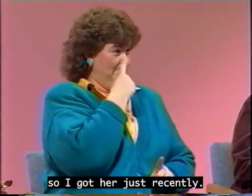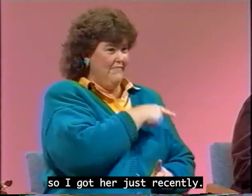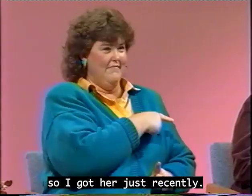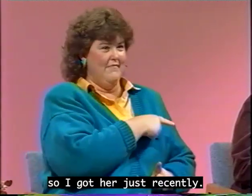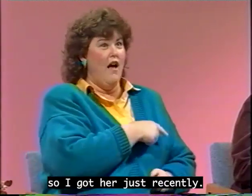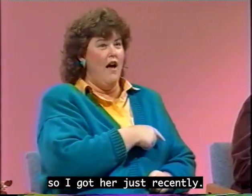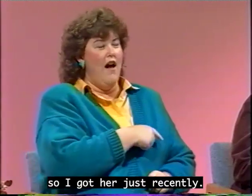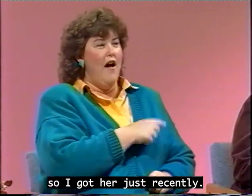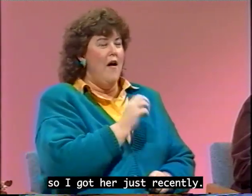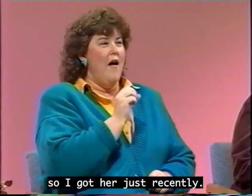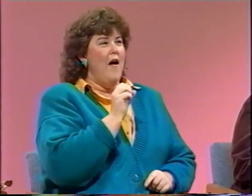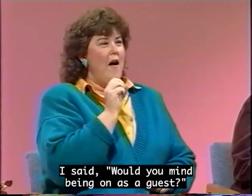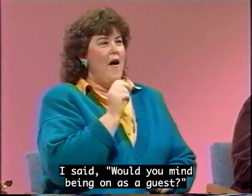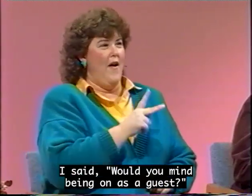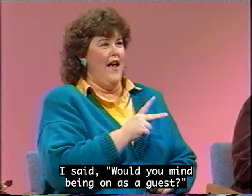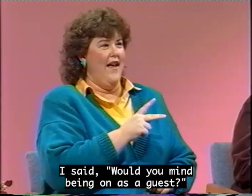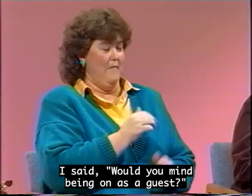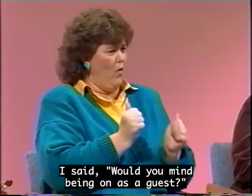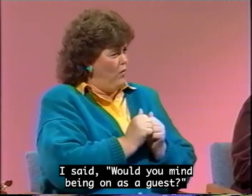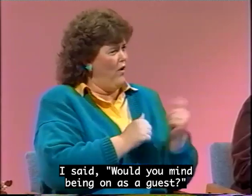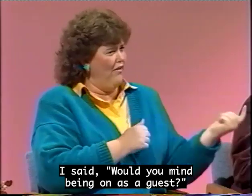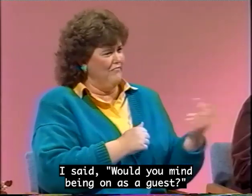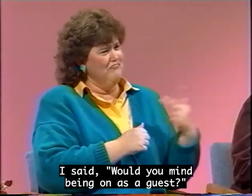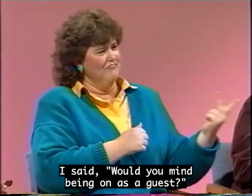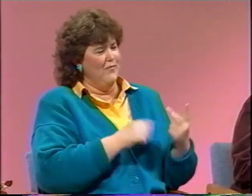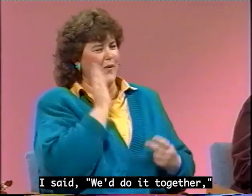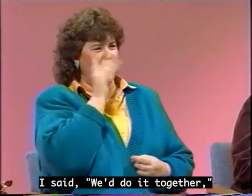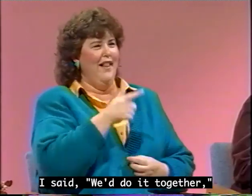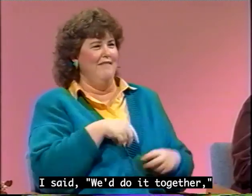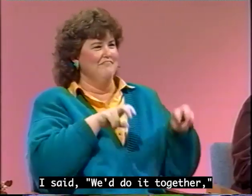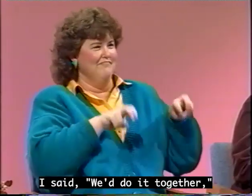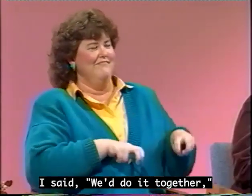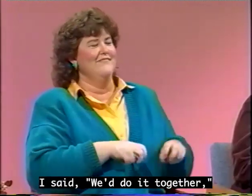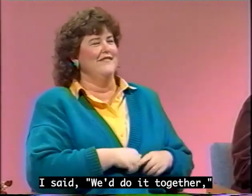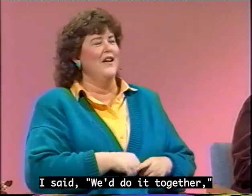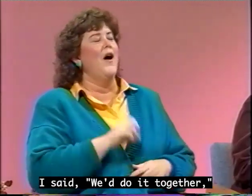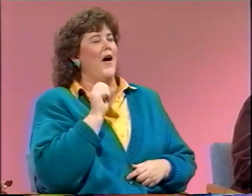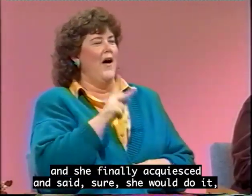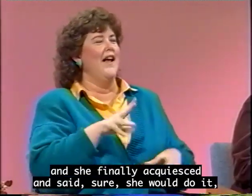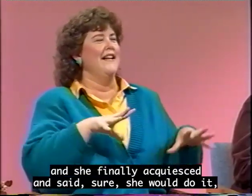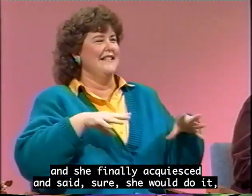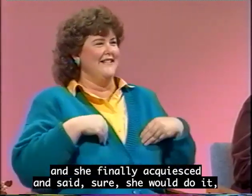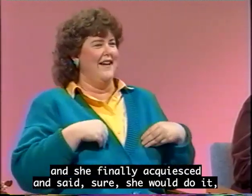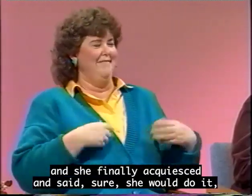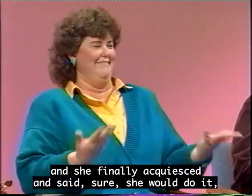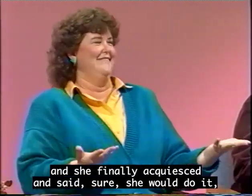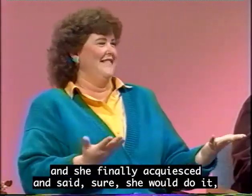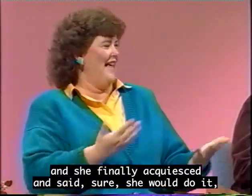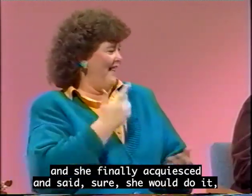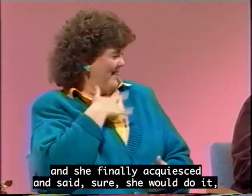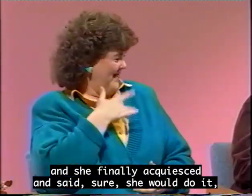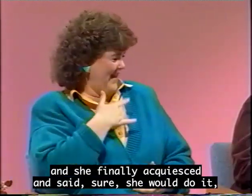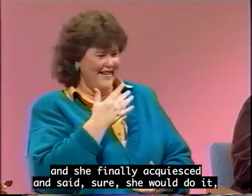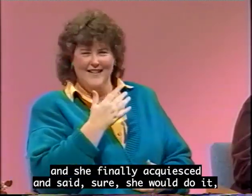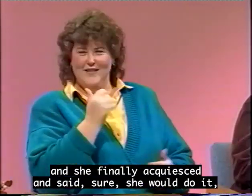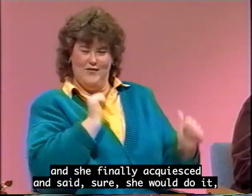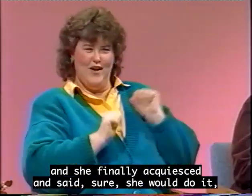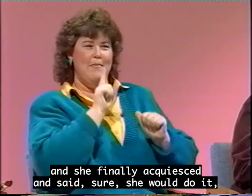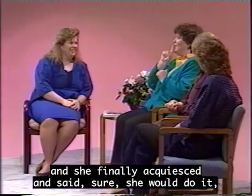So I got her just recently. I said, would you mind being on as a guest? I said, we'd do it together. And she finally acquiesced and said, sure,